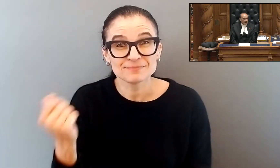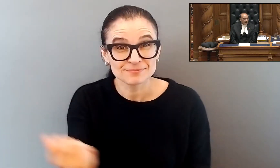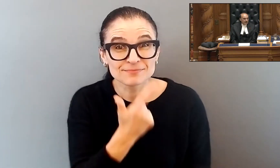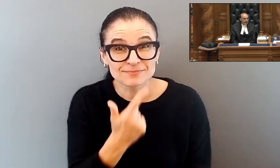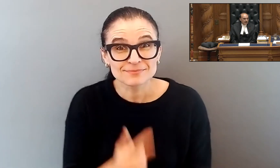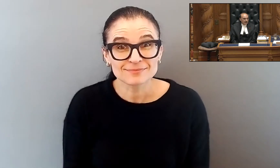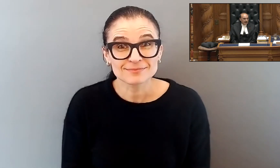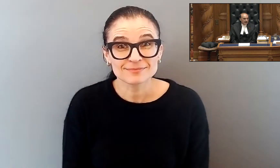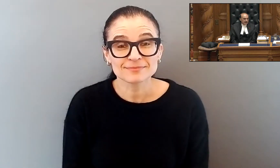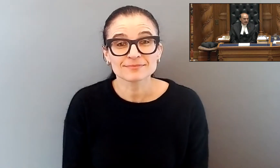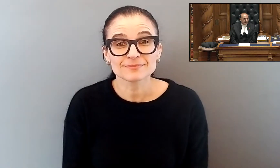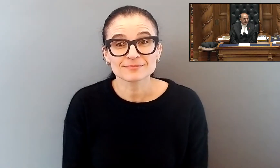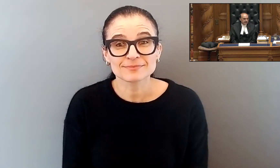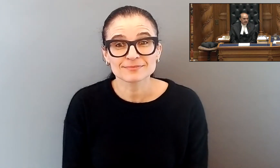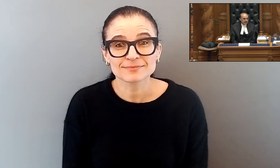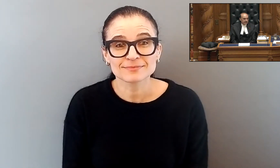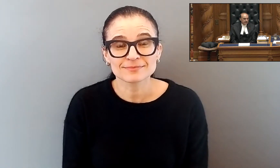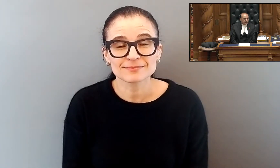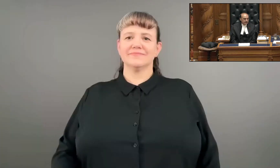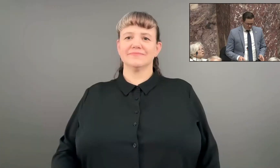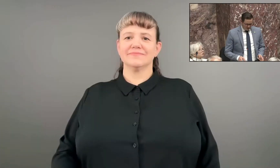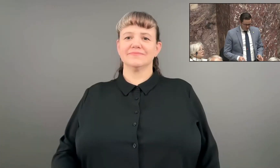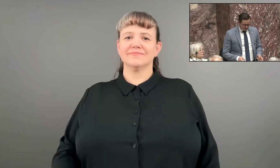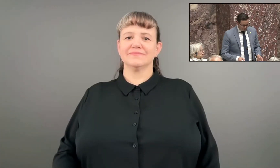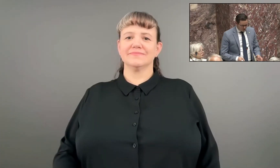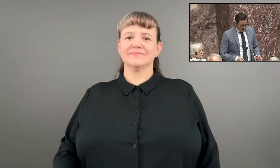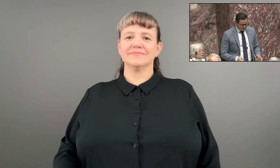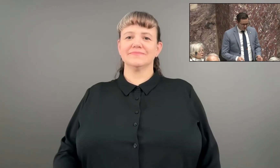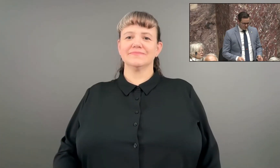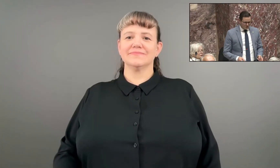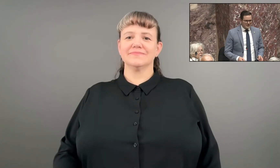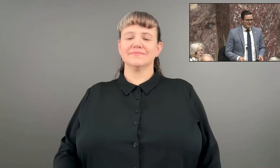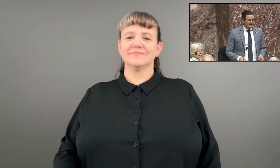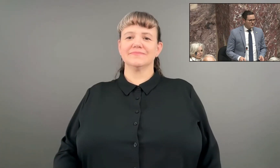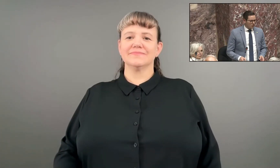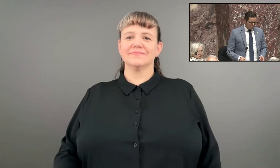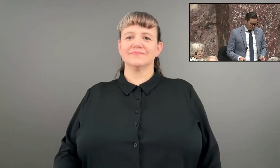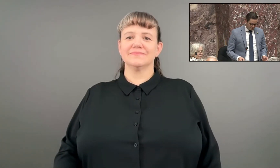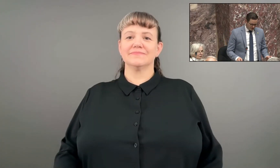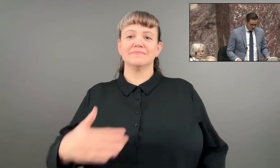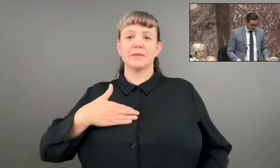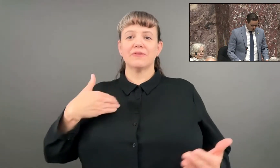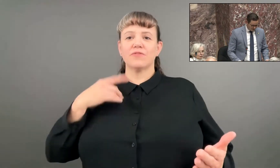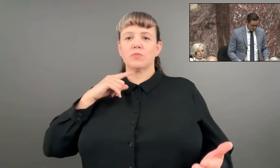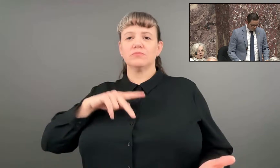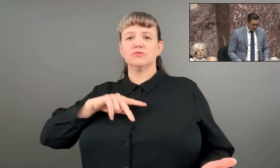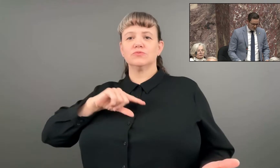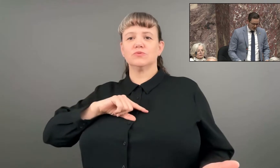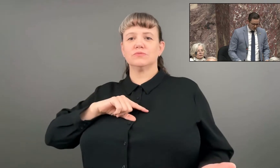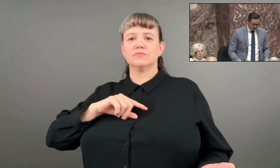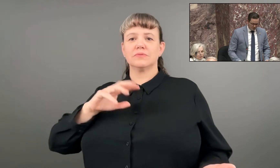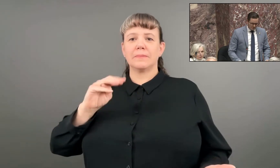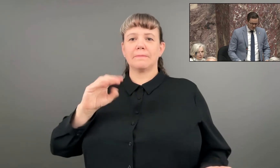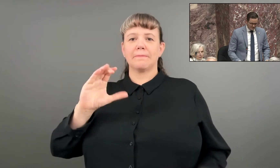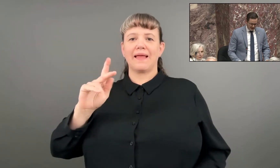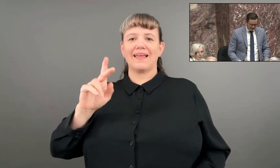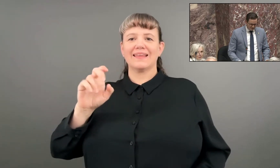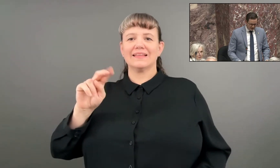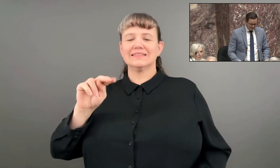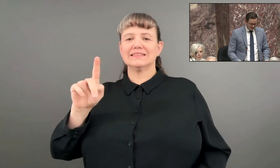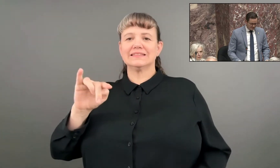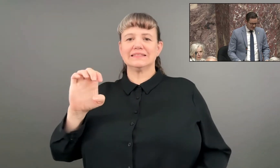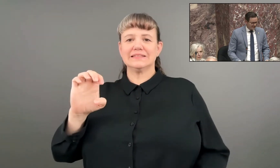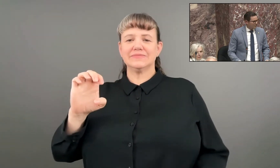Member for Prince George Mackenzie. For anyone who's traveled through BC's north, you'll know that there's something special about those